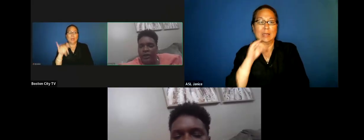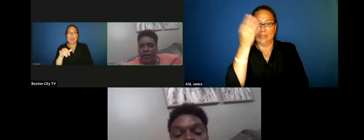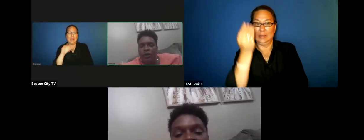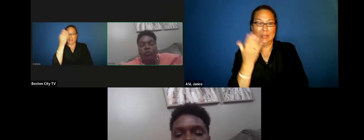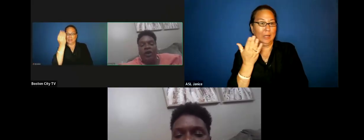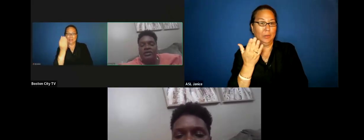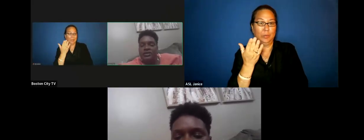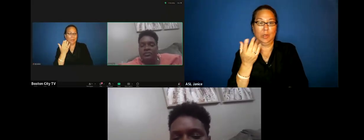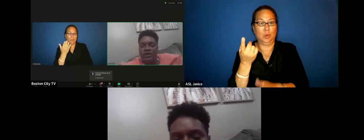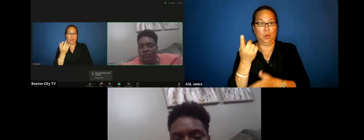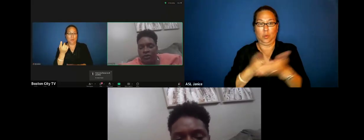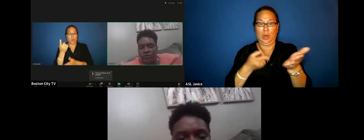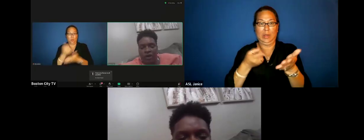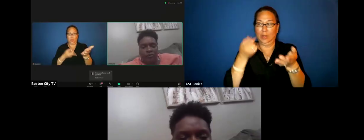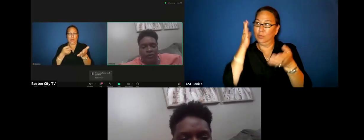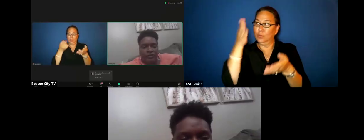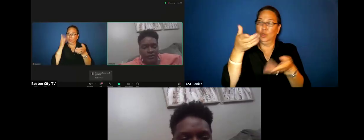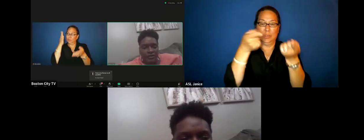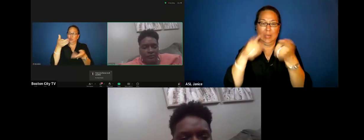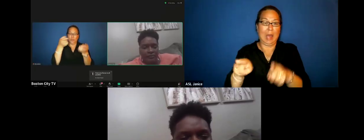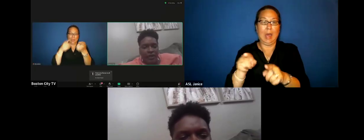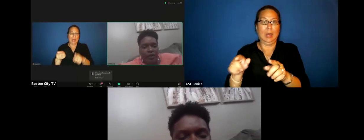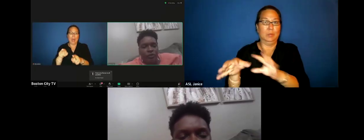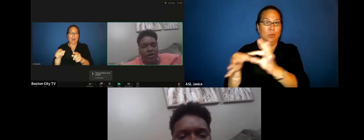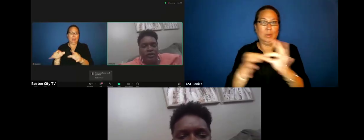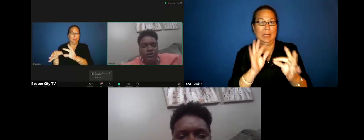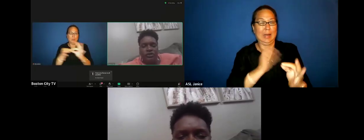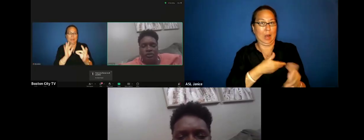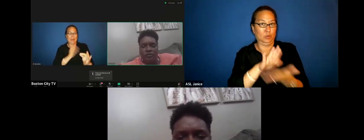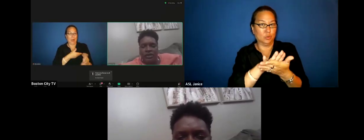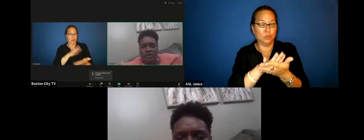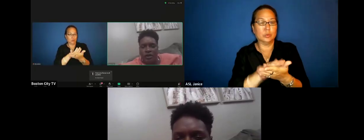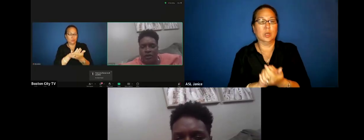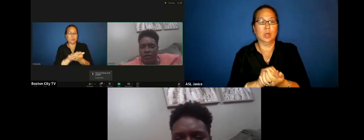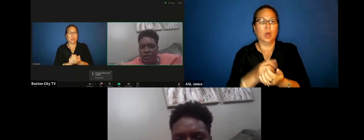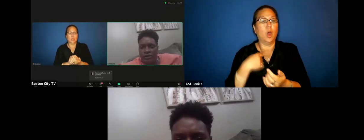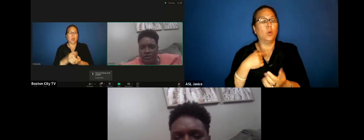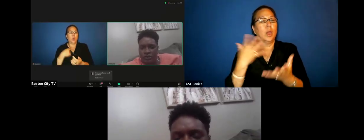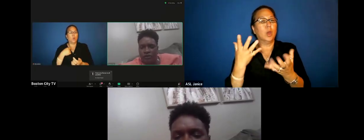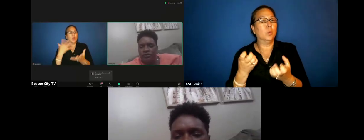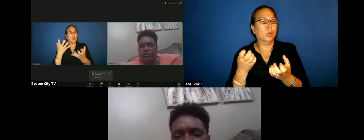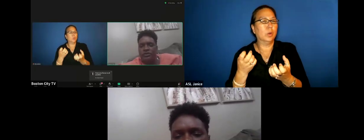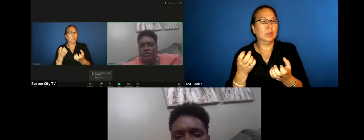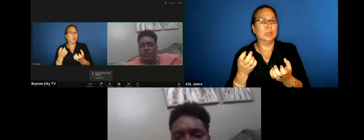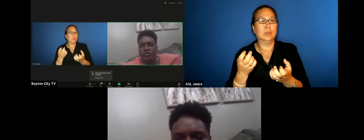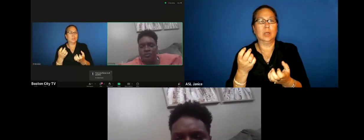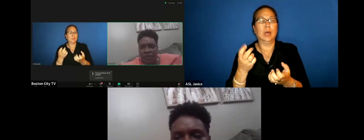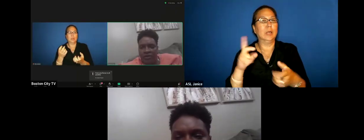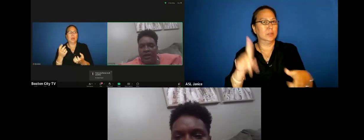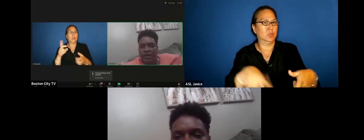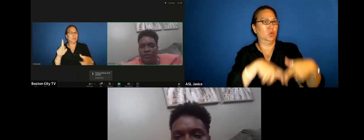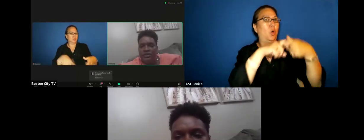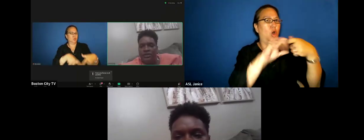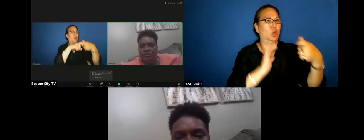why, while instability grows all around us. We urge the school committee to halt all closures until a